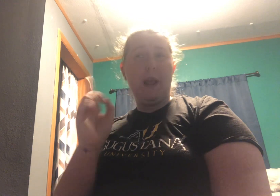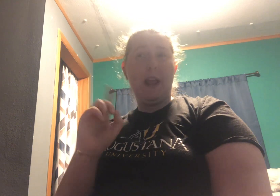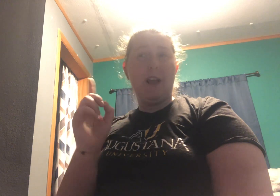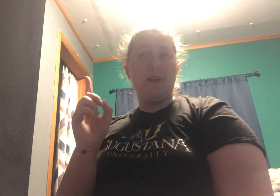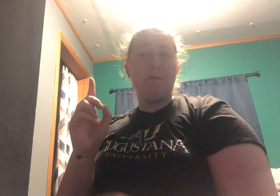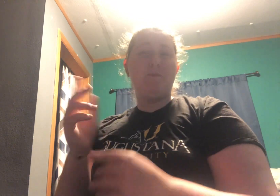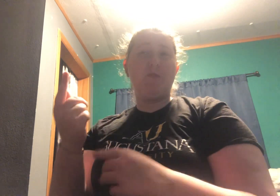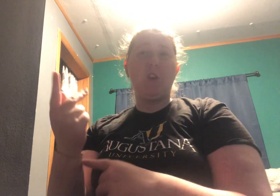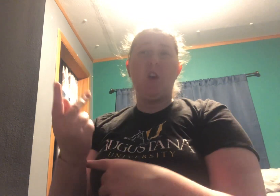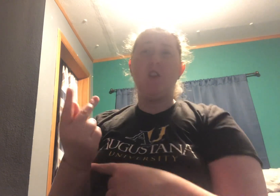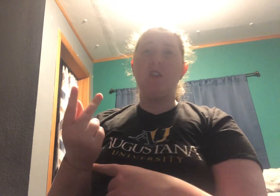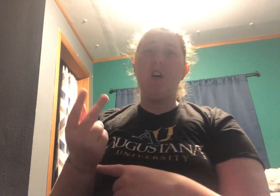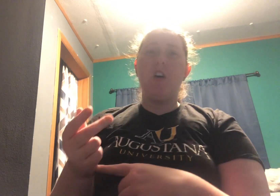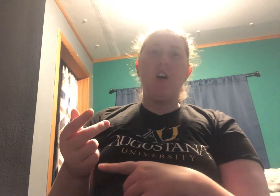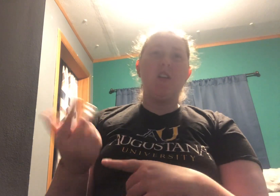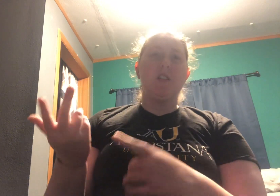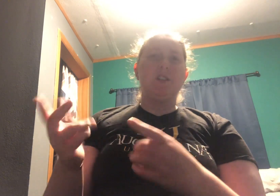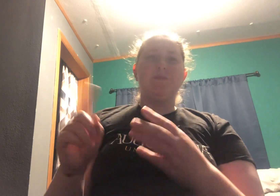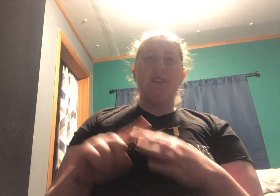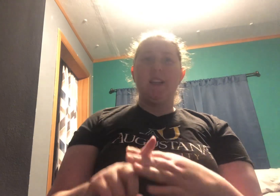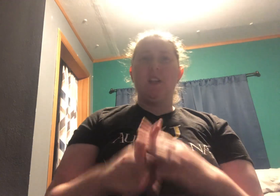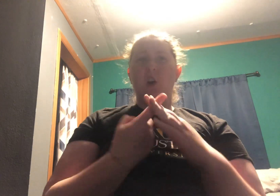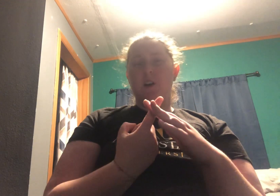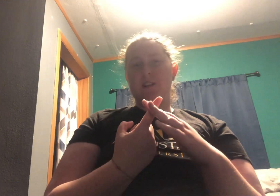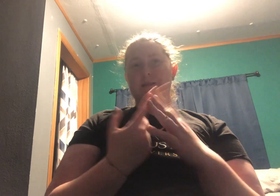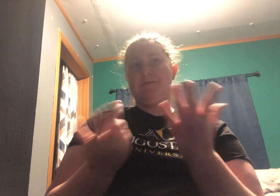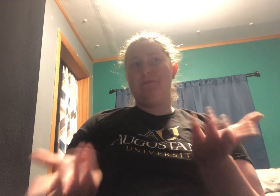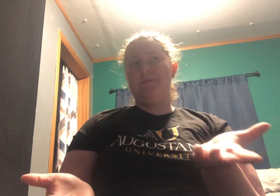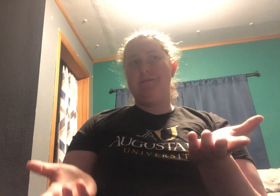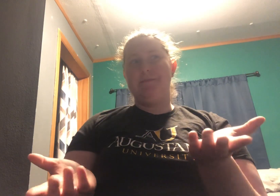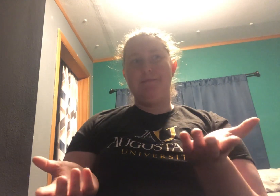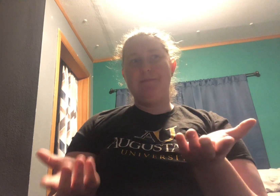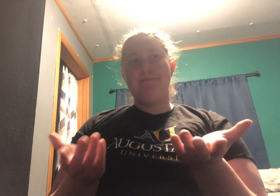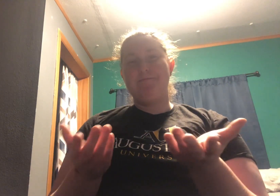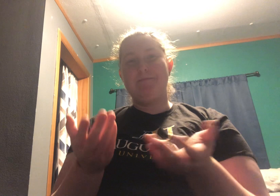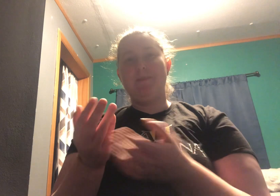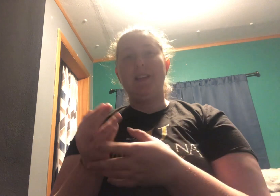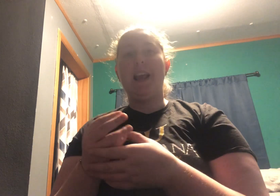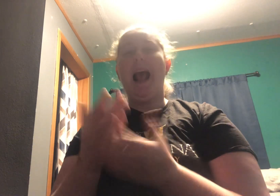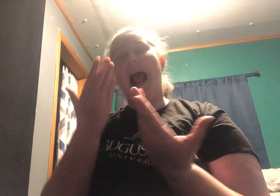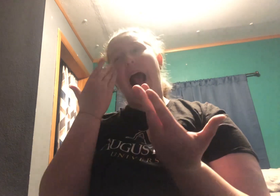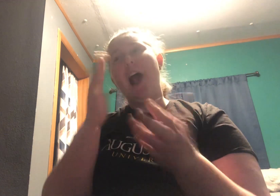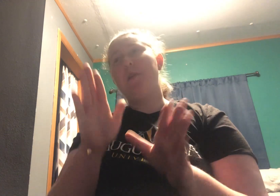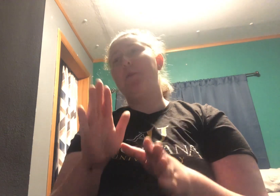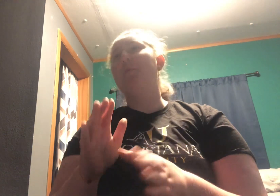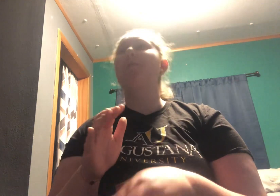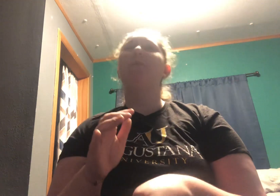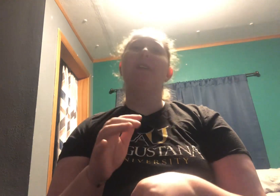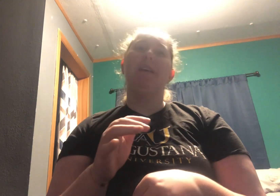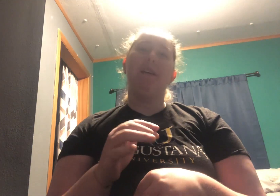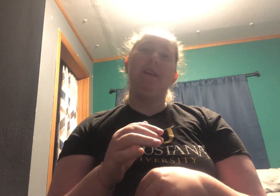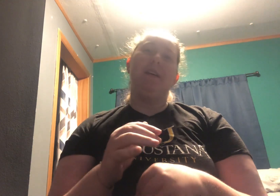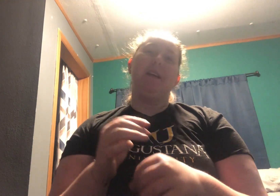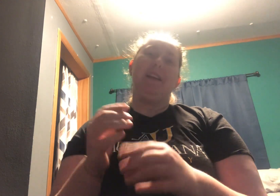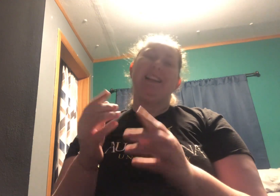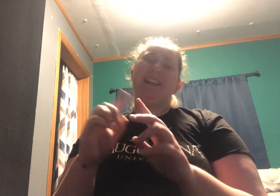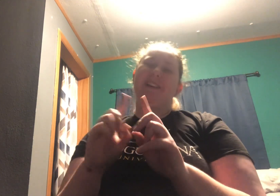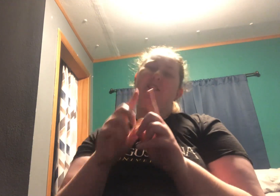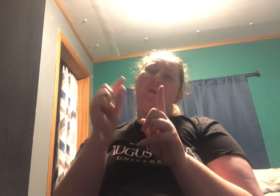have no idea why this word is spelled like this. Right? There's a lot of stuff I don't know. A lot of information about words. I don't know the history